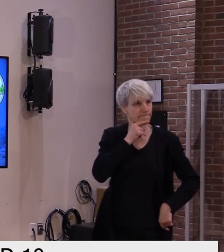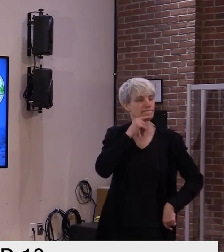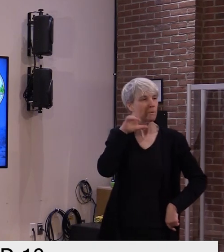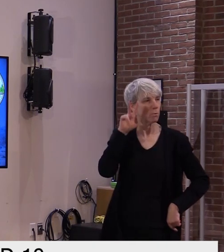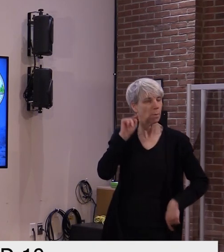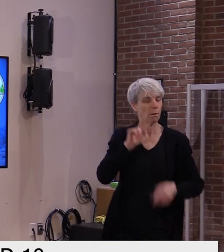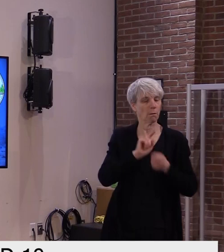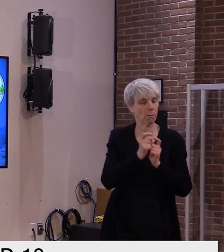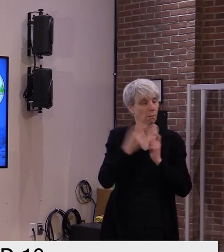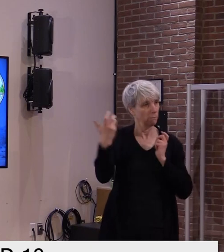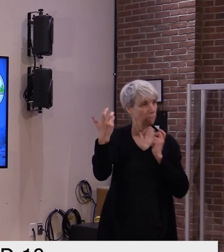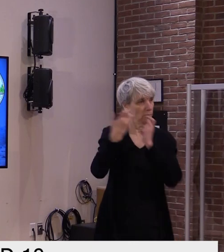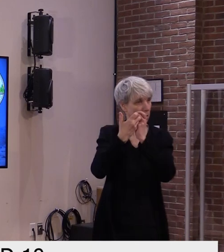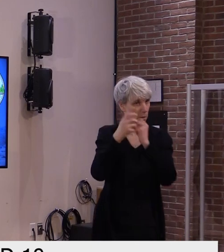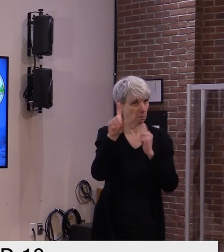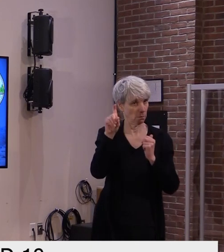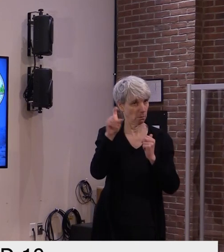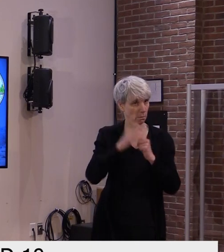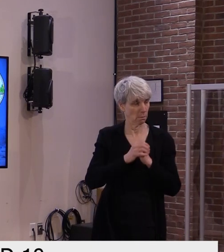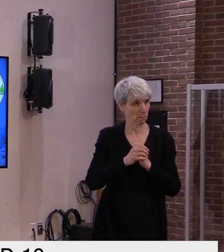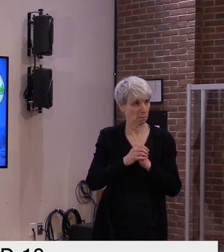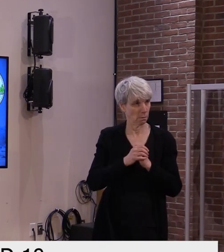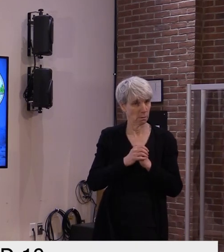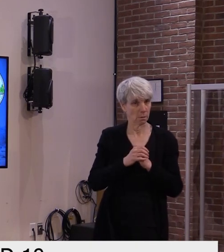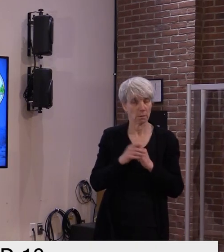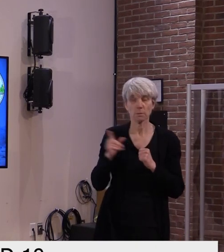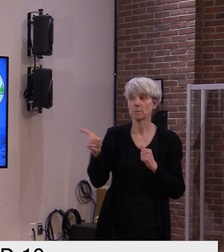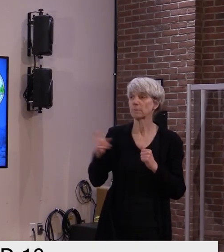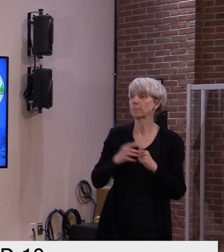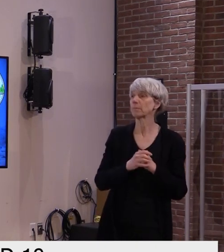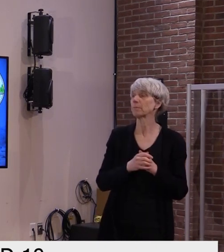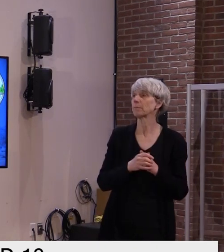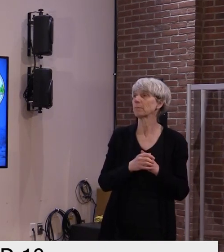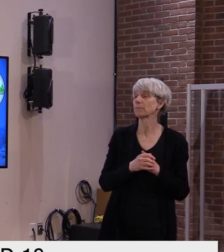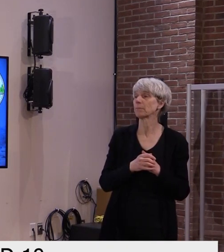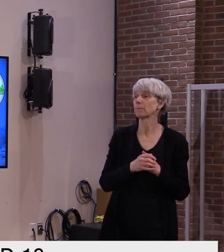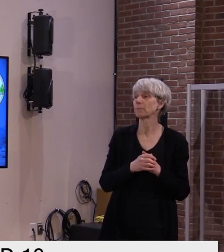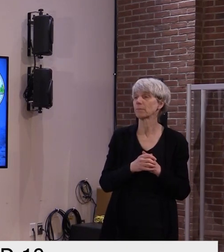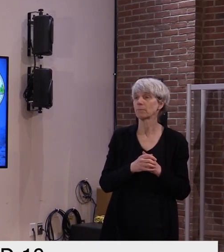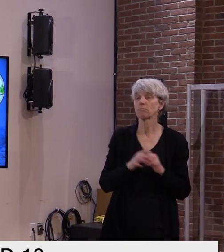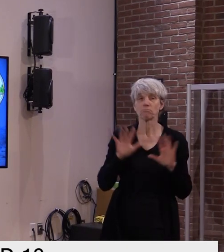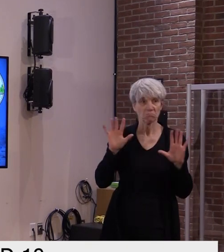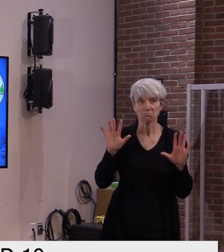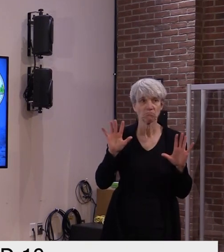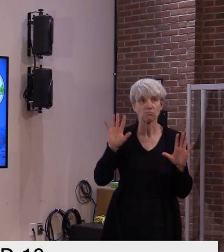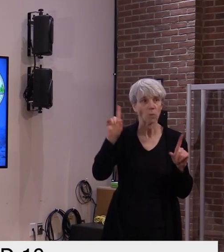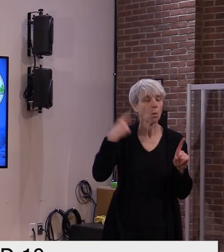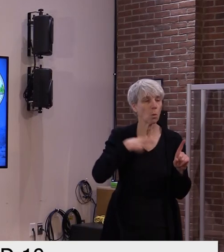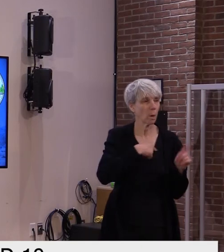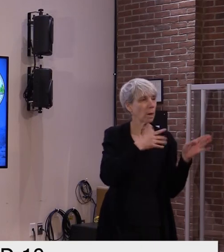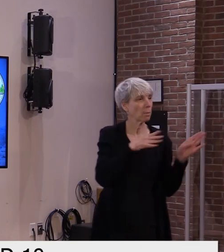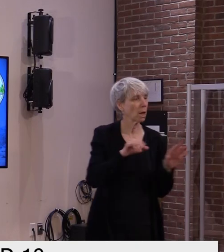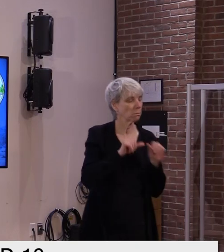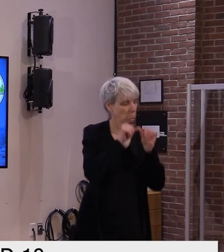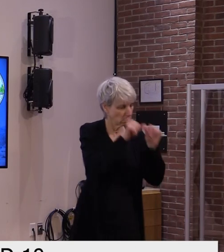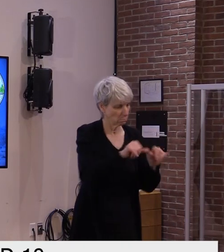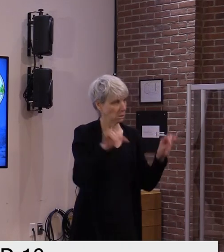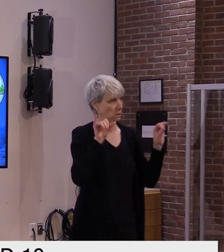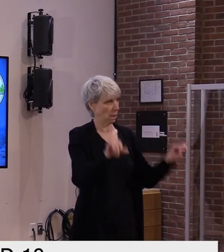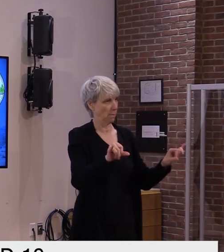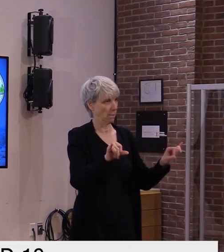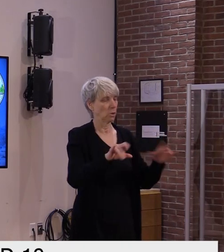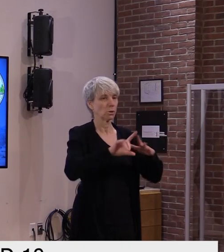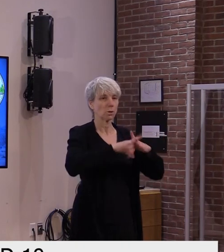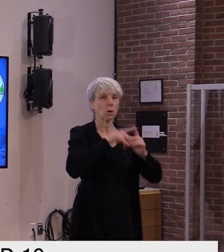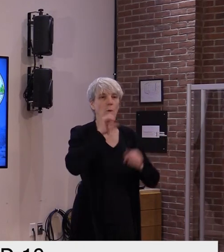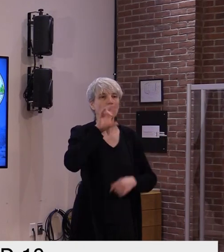approach this age banding plan? At this point, we want to continue with our approach, 75 and over.